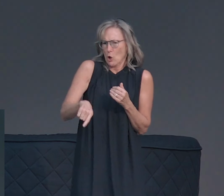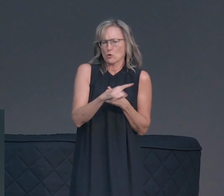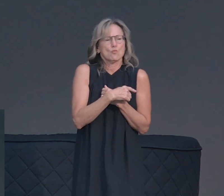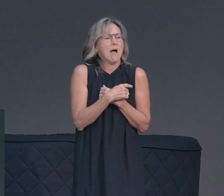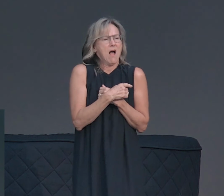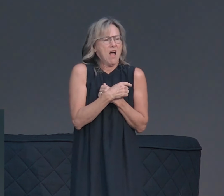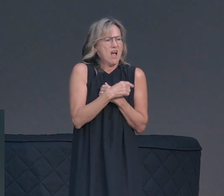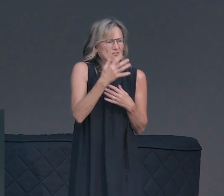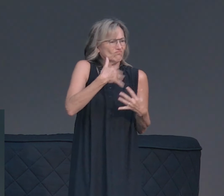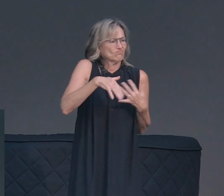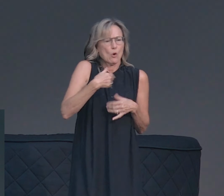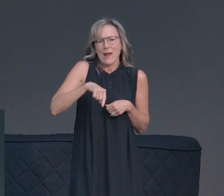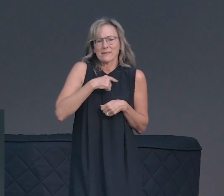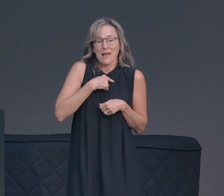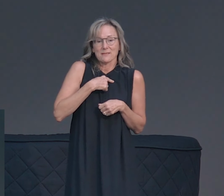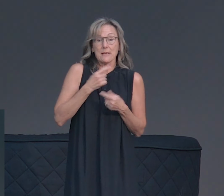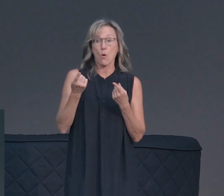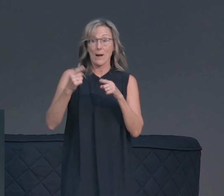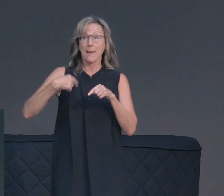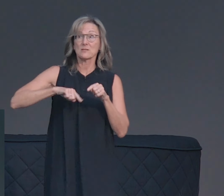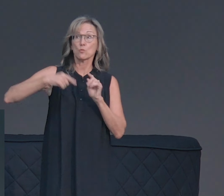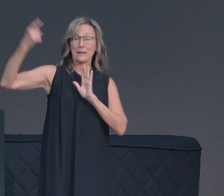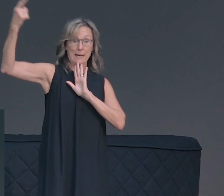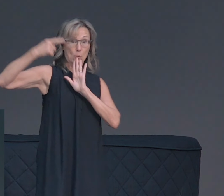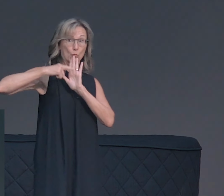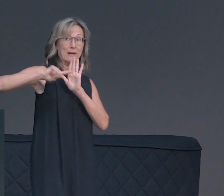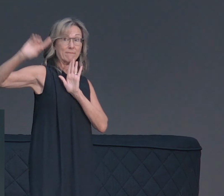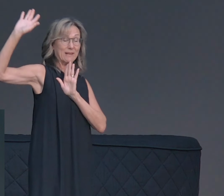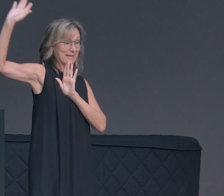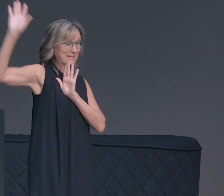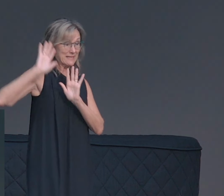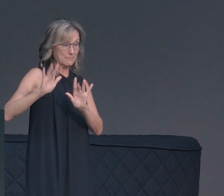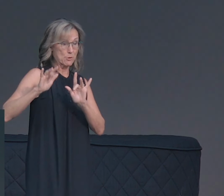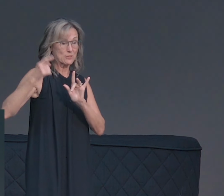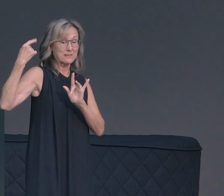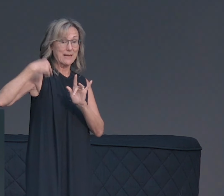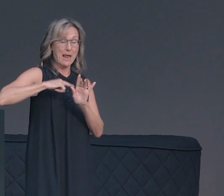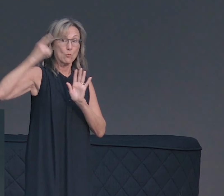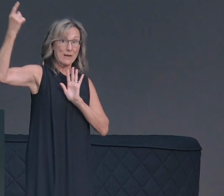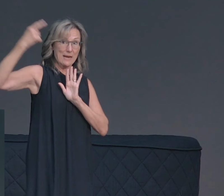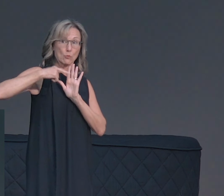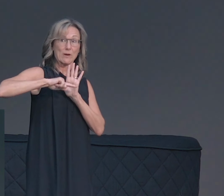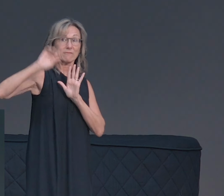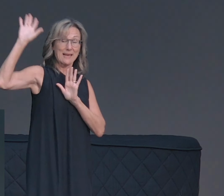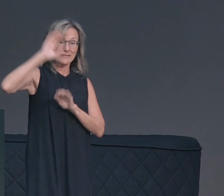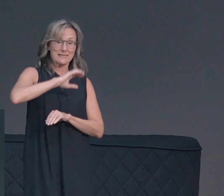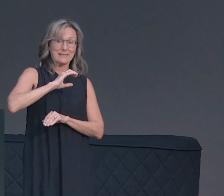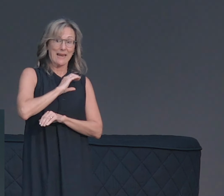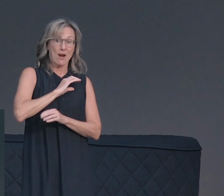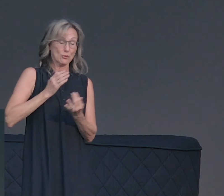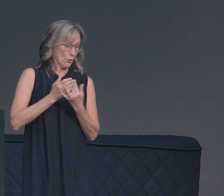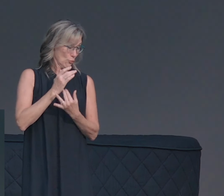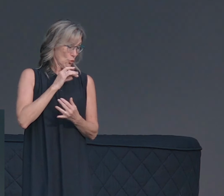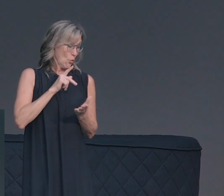Those who are around us, when we reflect God's mercy and we reflect God's character through purity of heart, what happens?